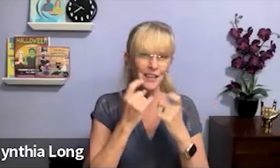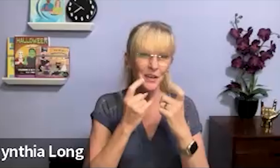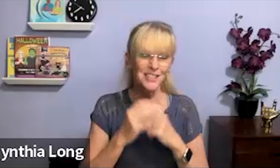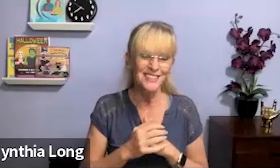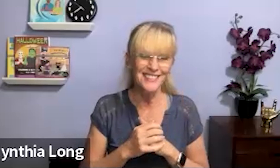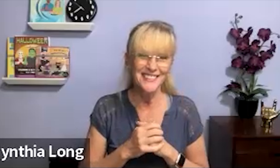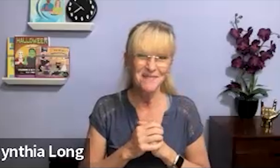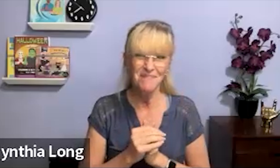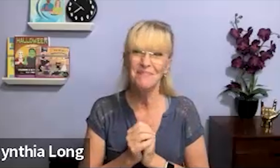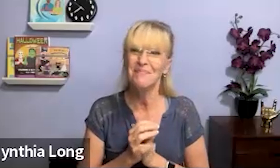any questions.